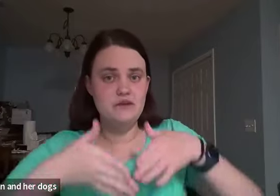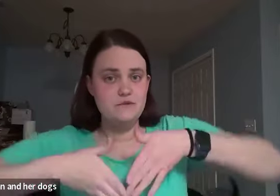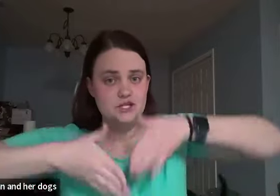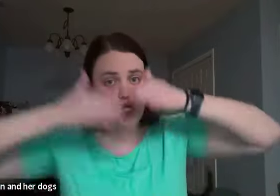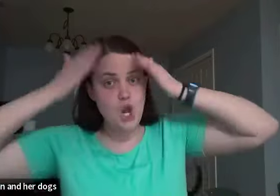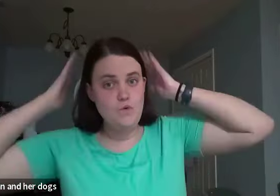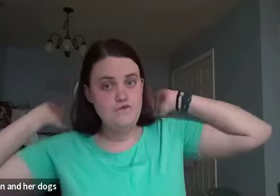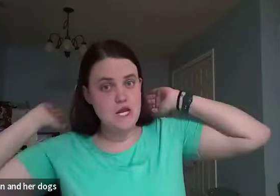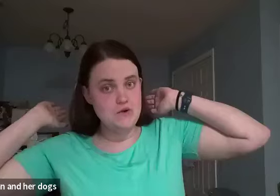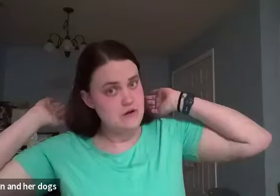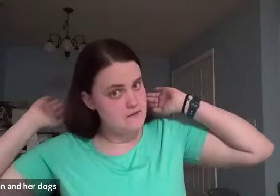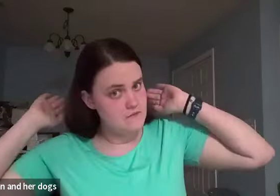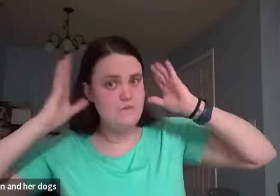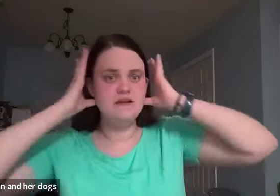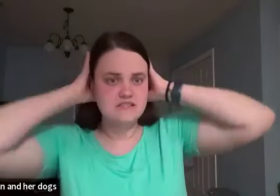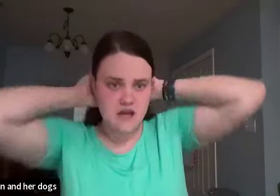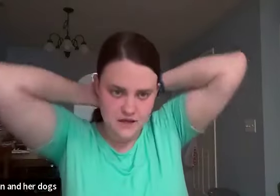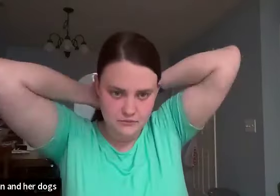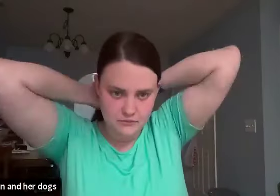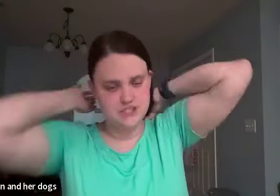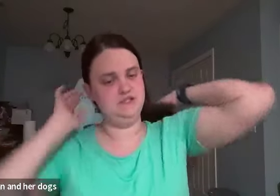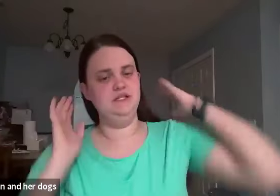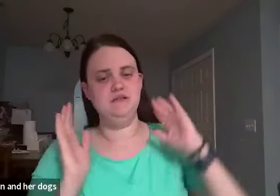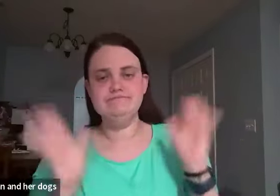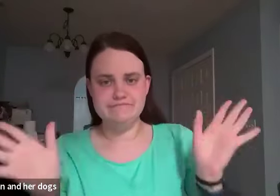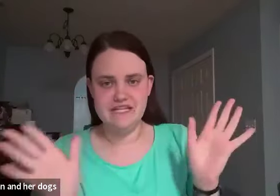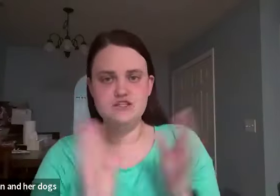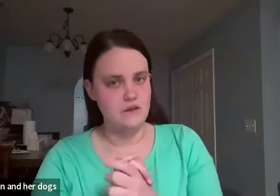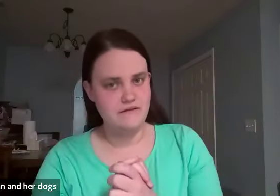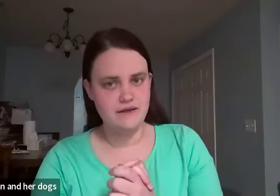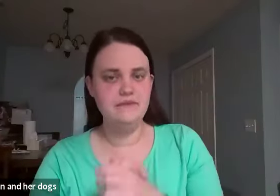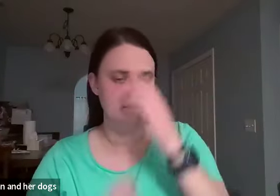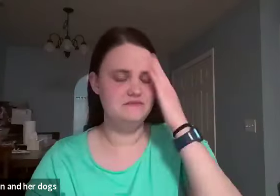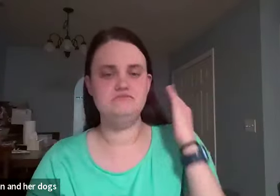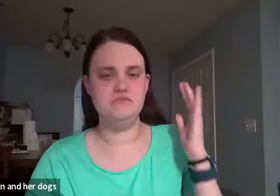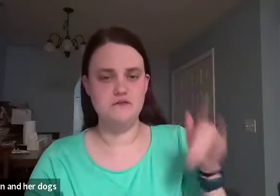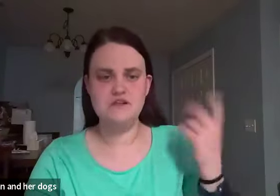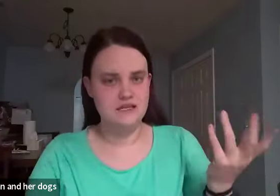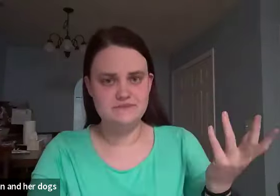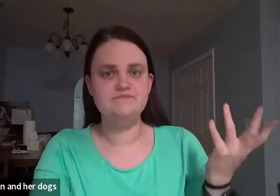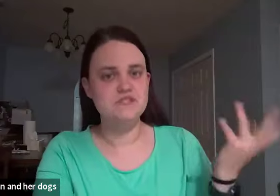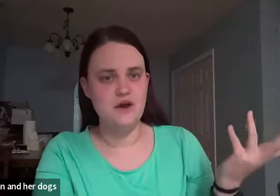probably information overload at the moment, which is totally fine. It's the first class.